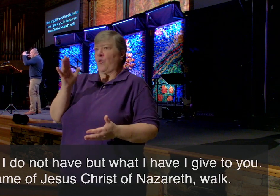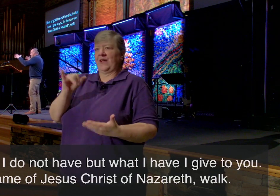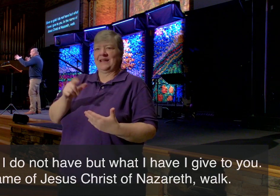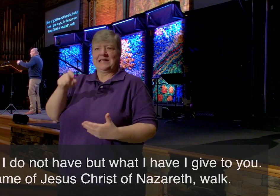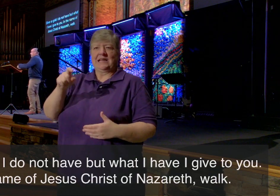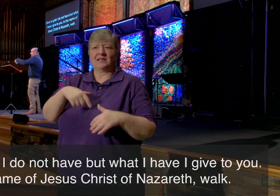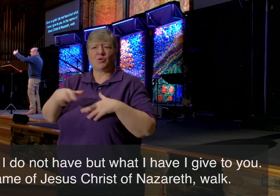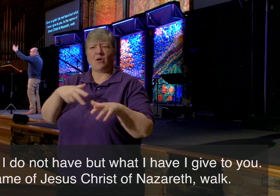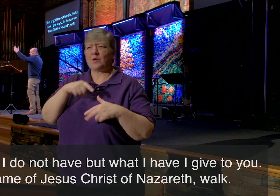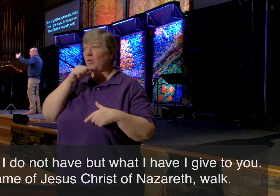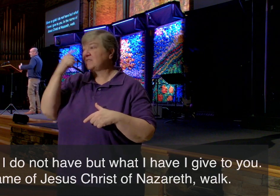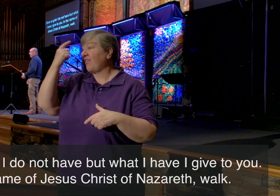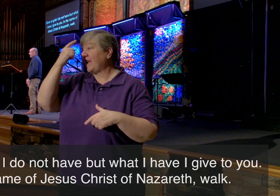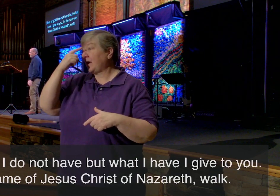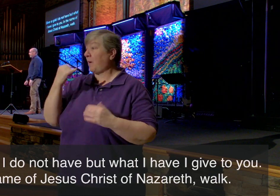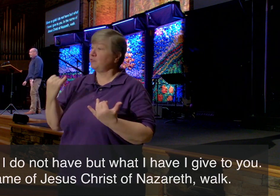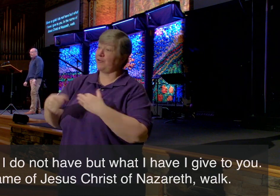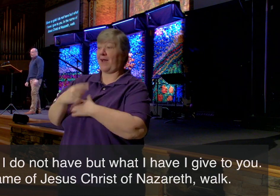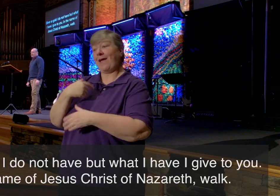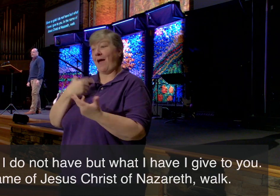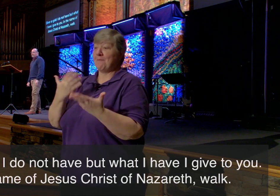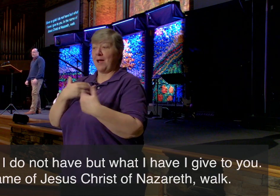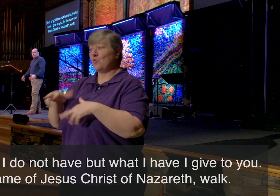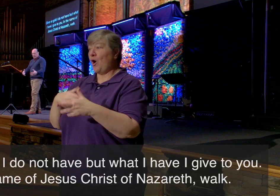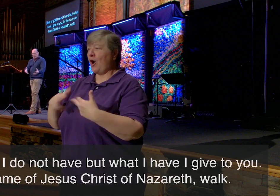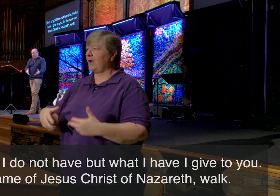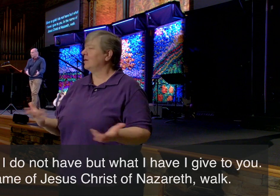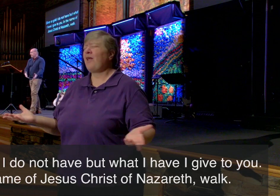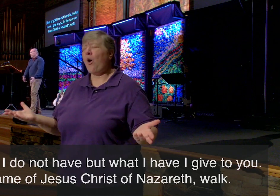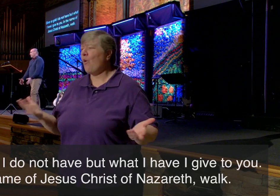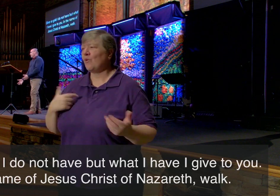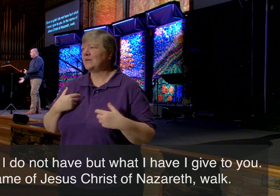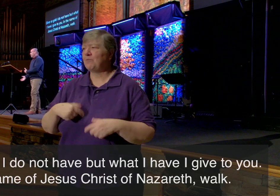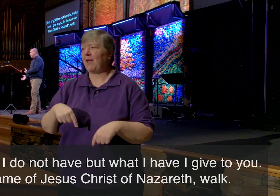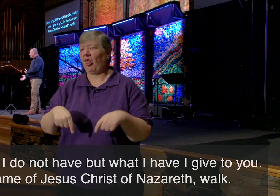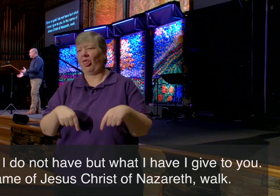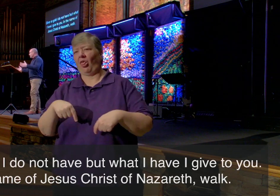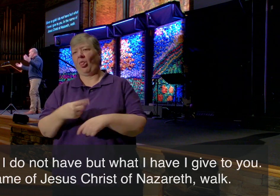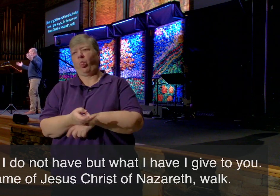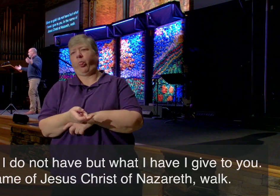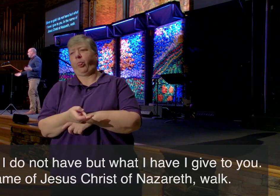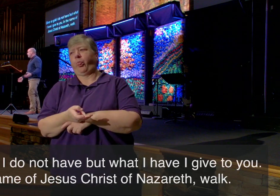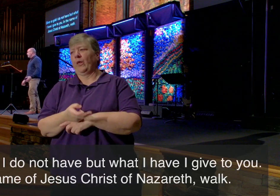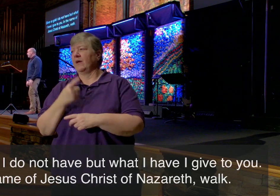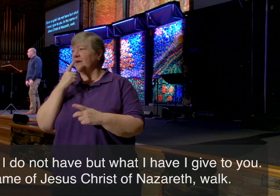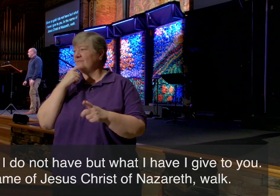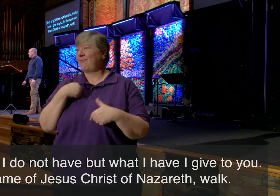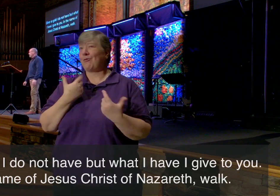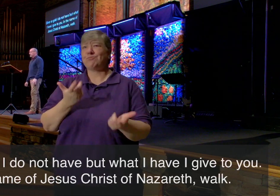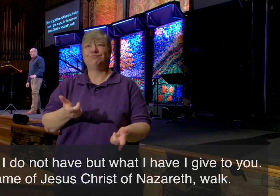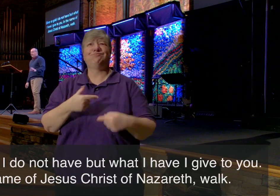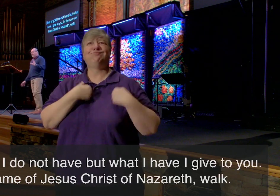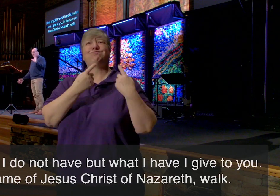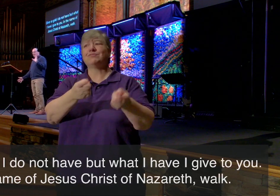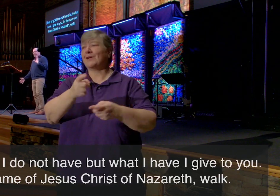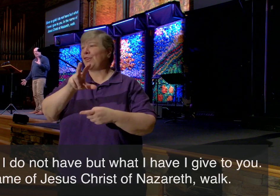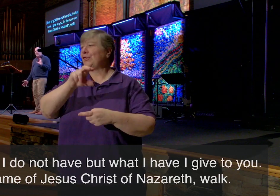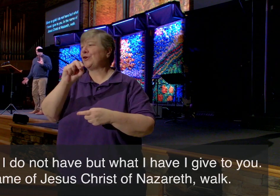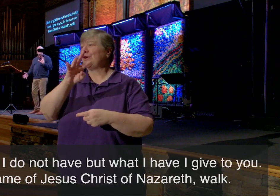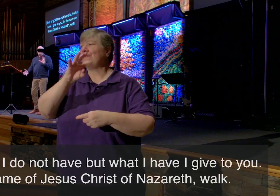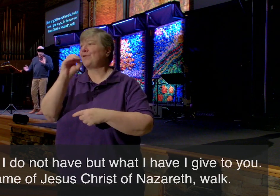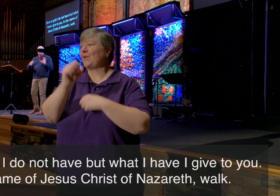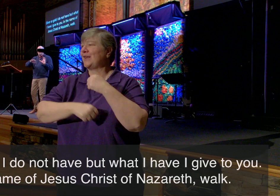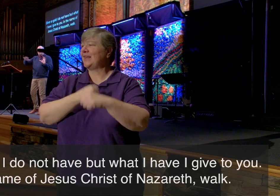to walk. He probably wasn't even thinking about, oh, on this day, I might walk. No, he's been this way from birth to what, maybe 30, 40